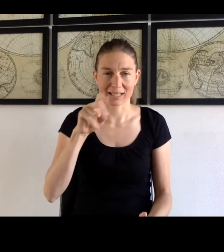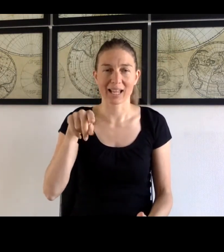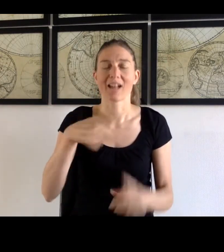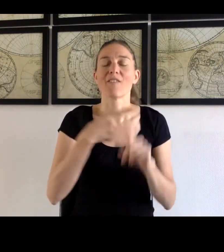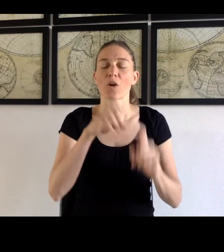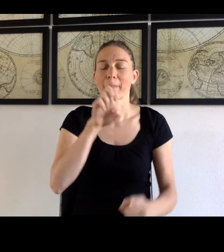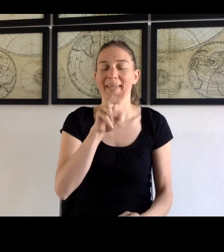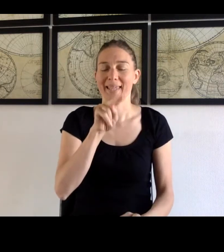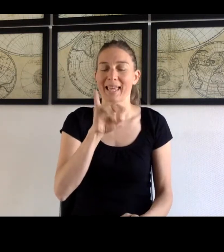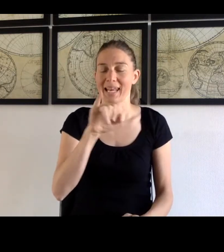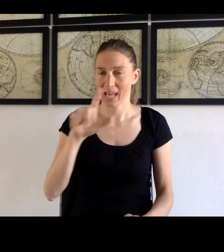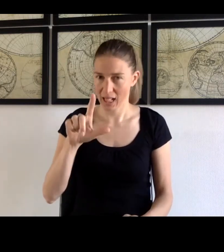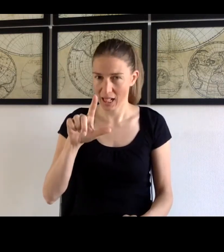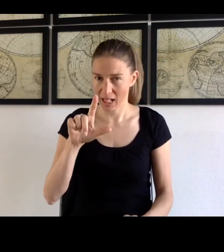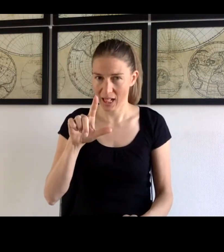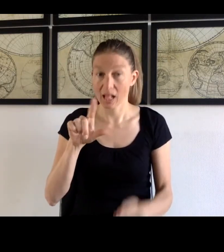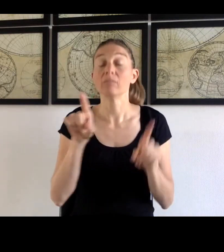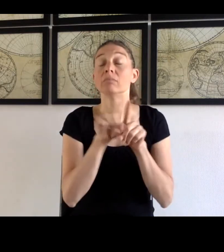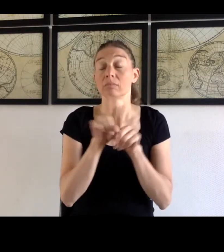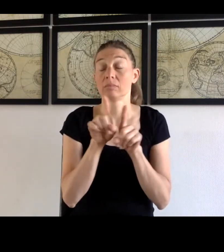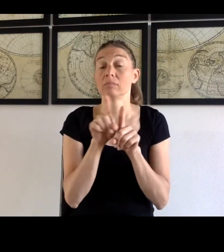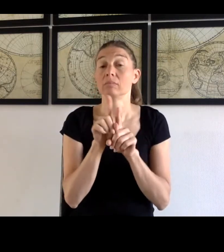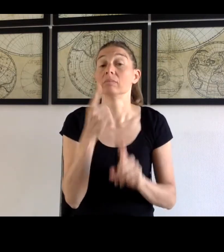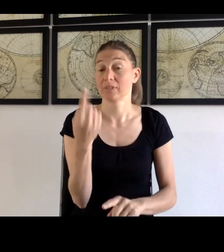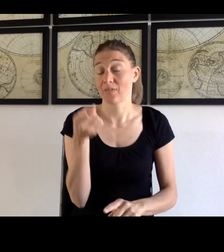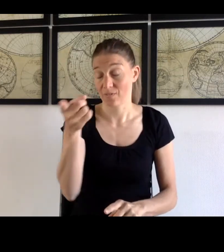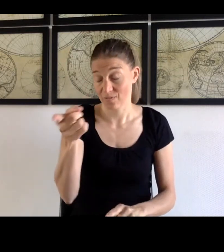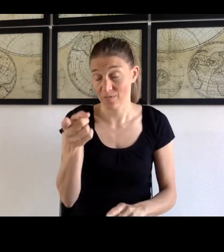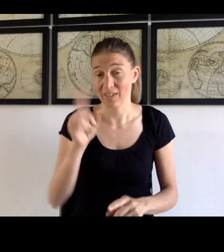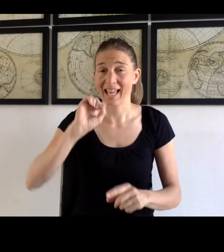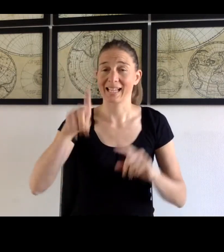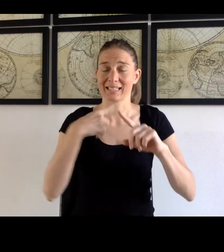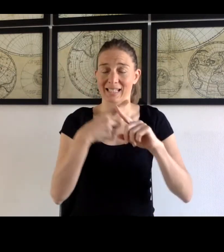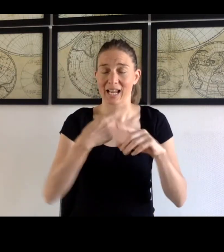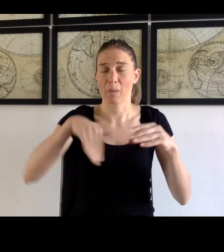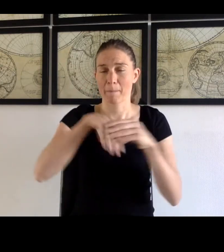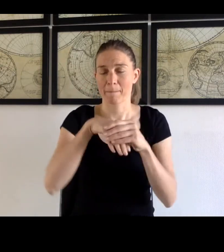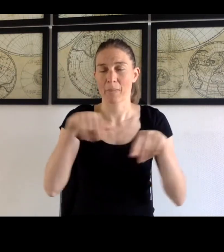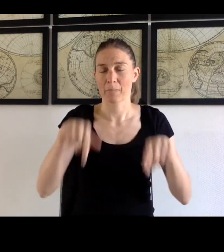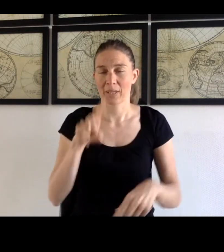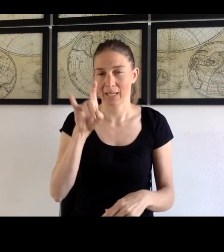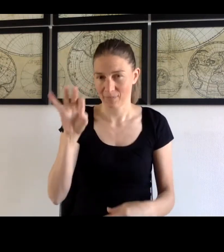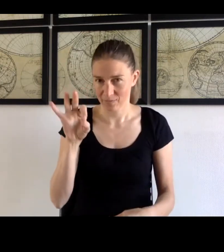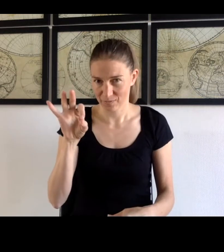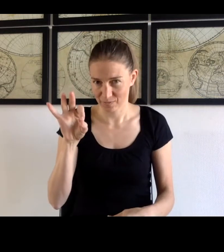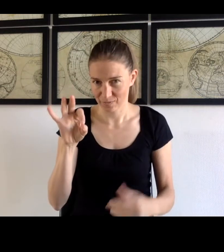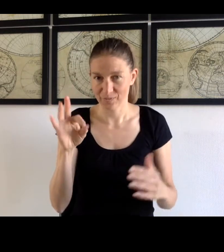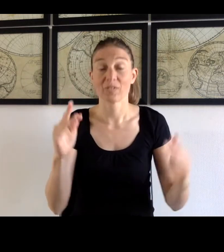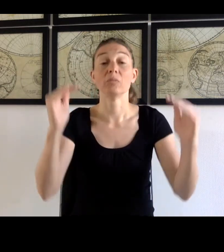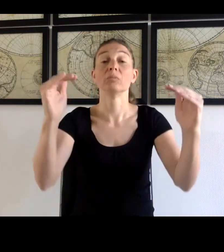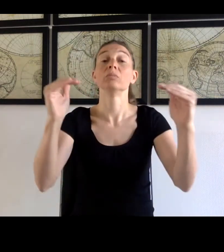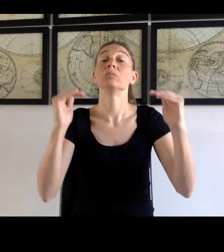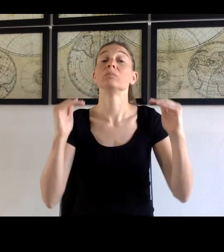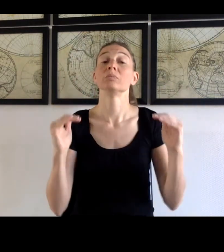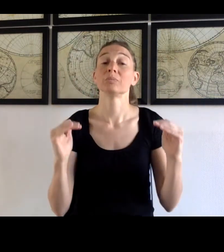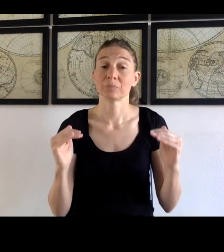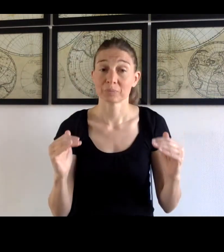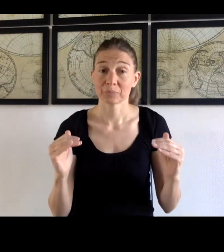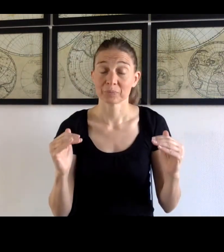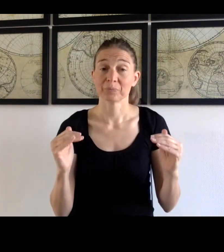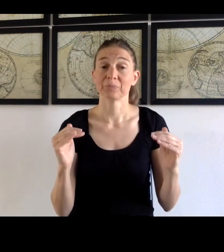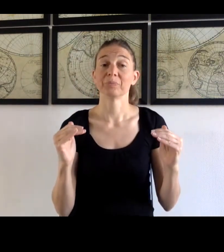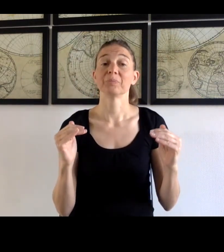on Independent Living and is also an executive member of the European Disability Forum. We'll be joined